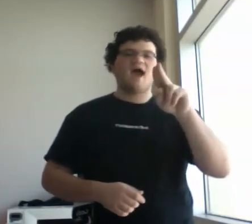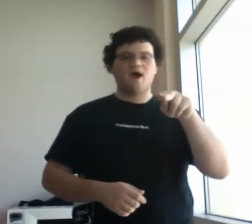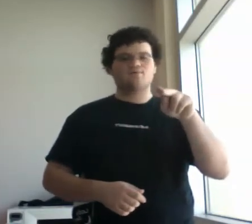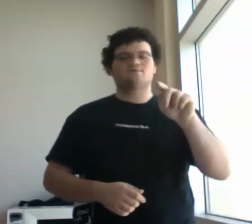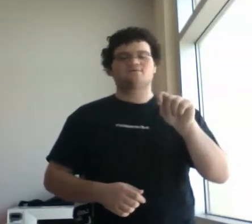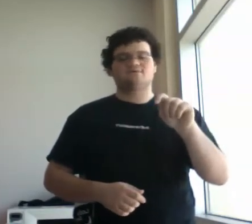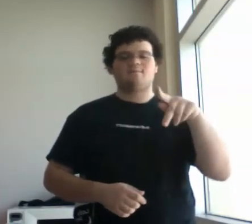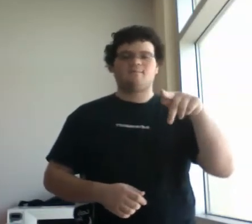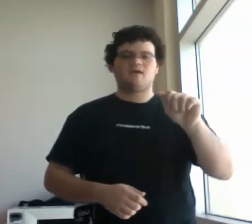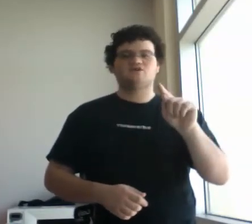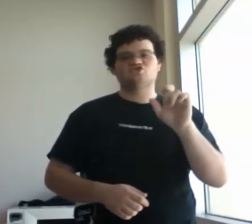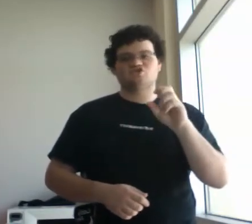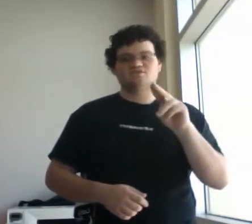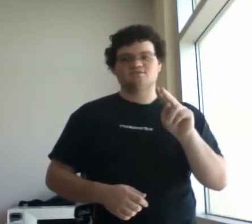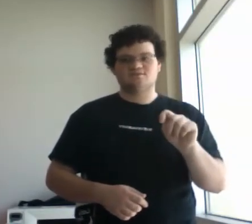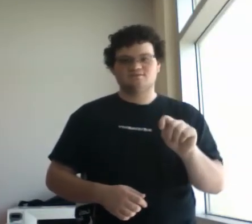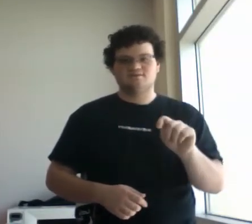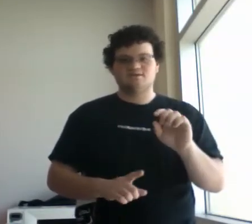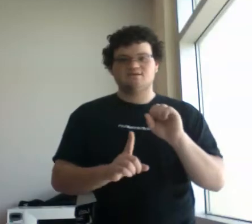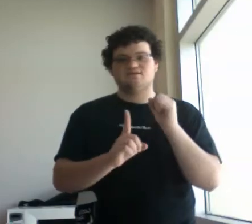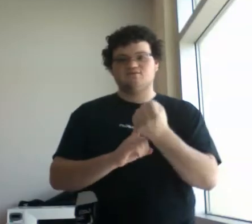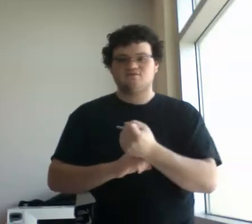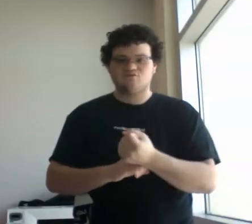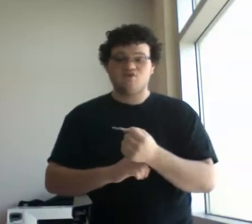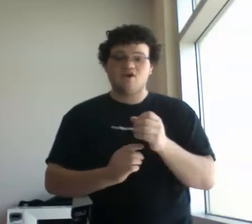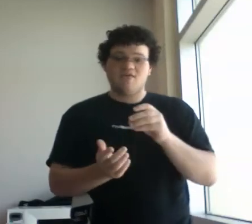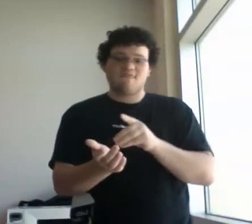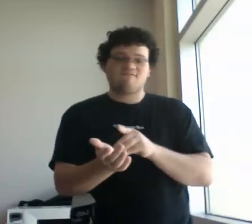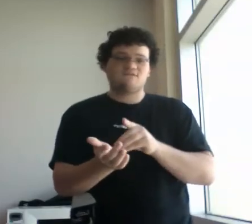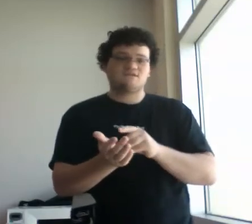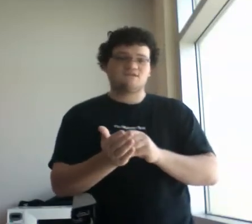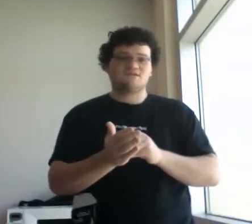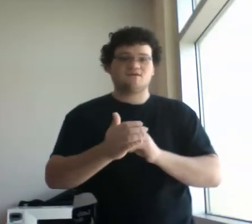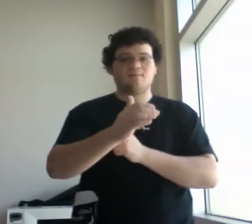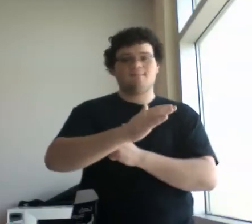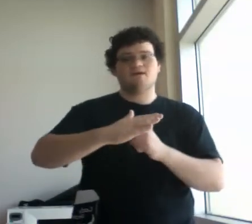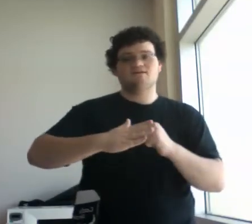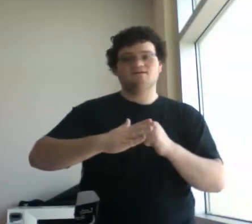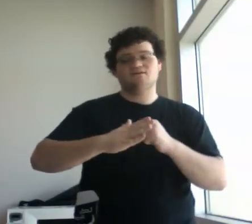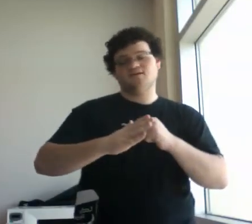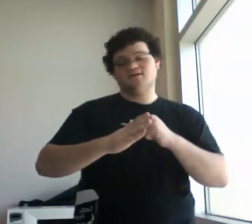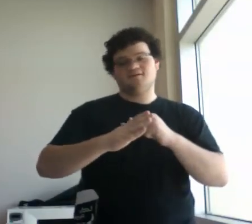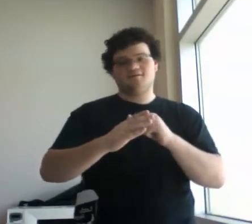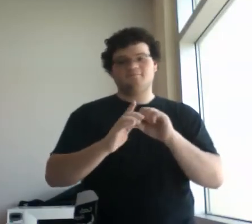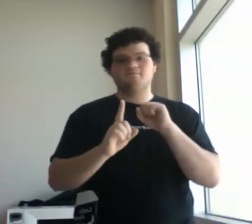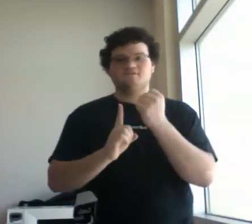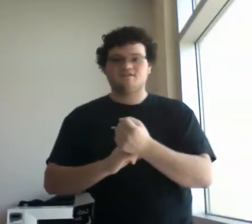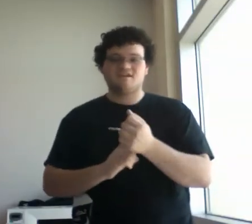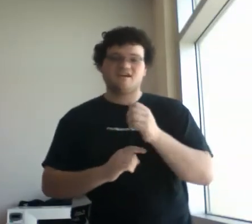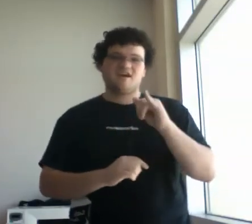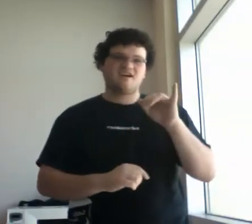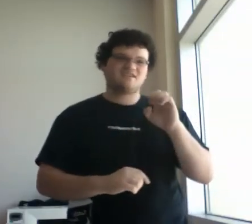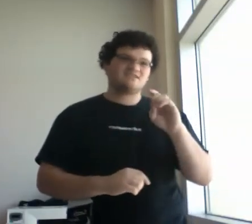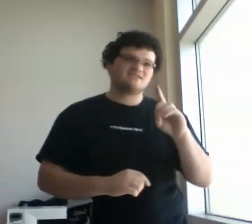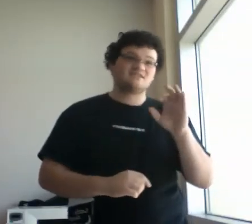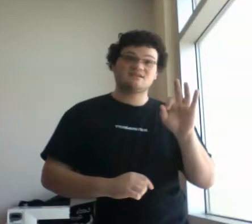physician-based setting, whereas the ICD-9 is used in the hospital for inpatient coding, and